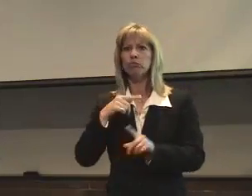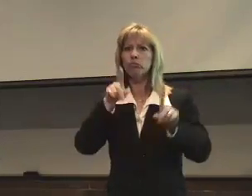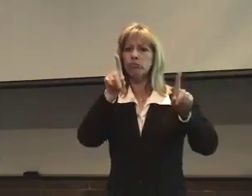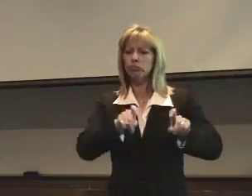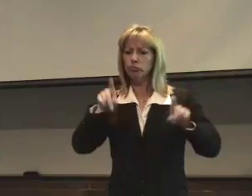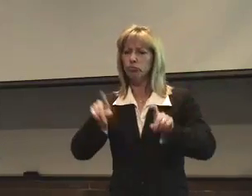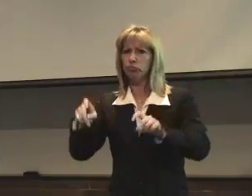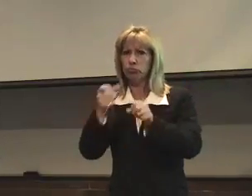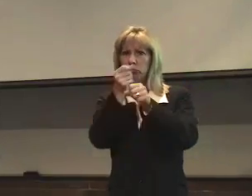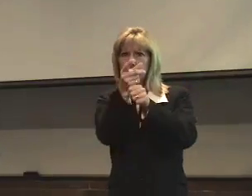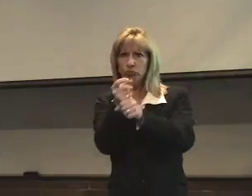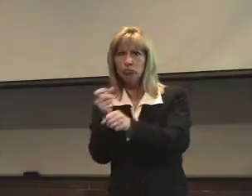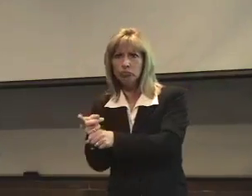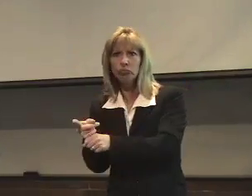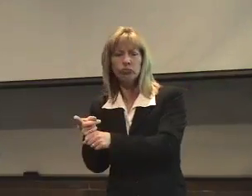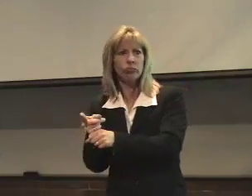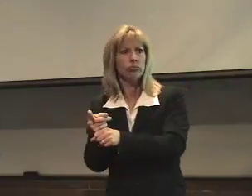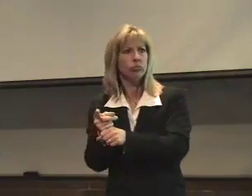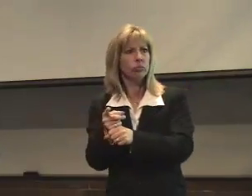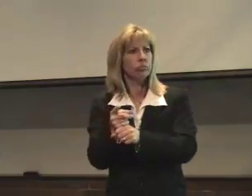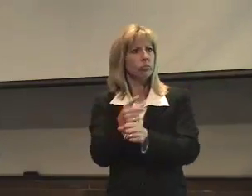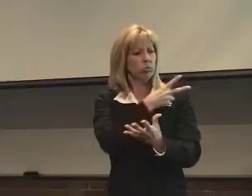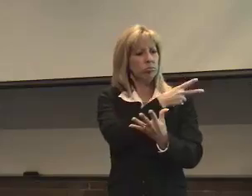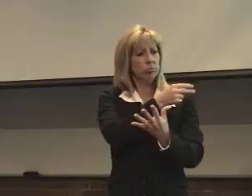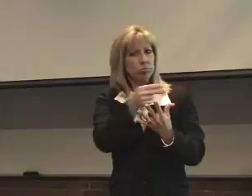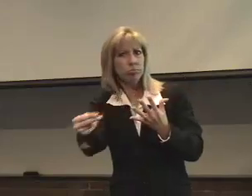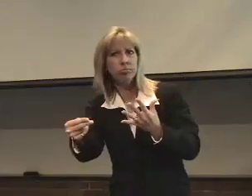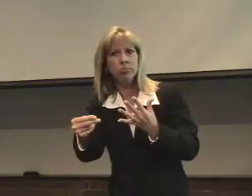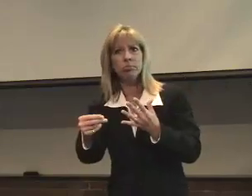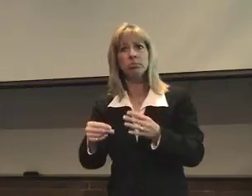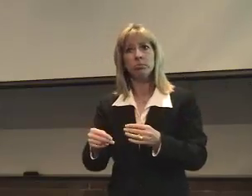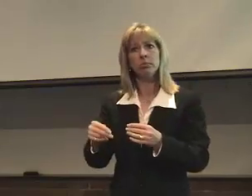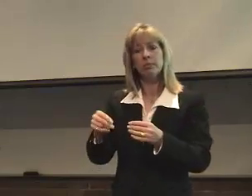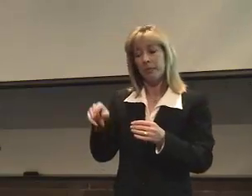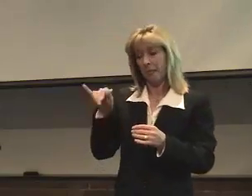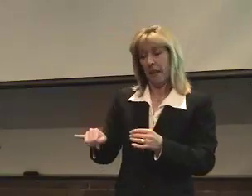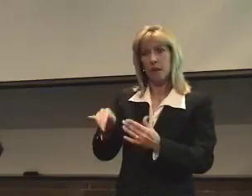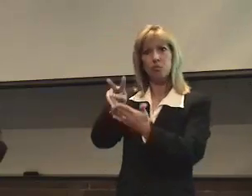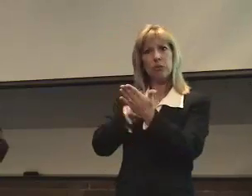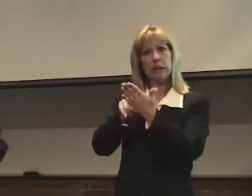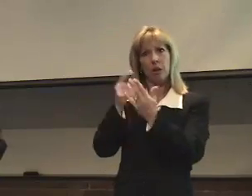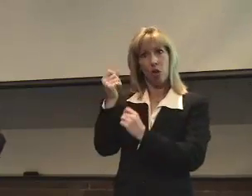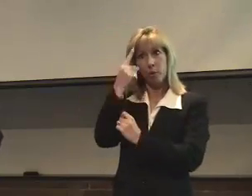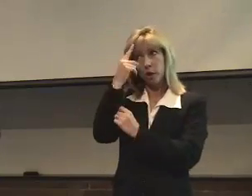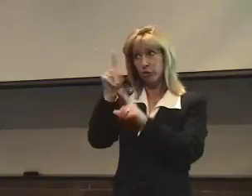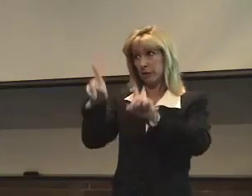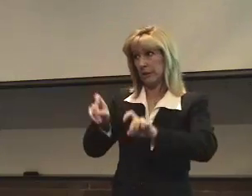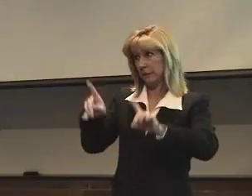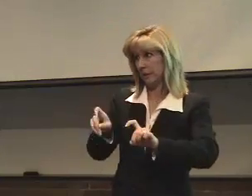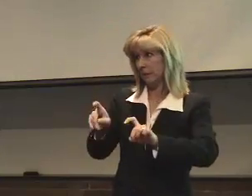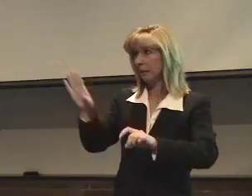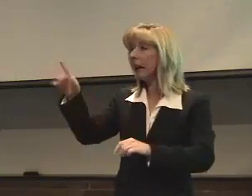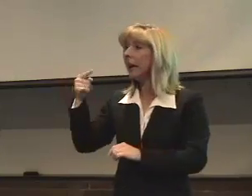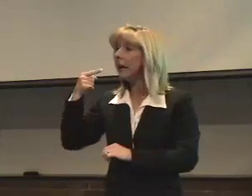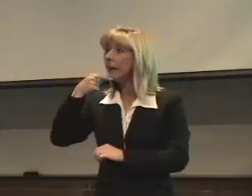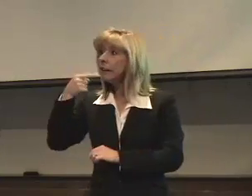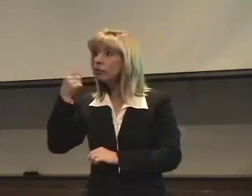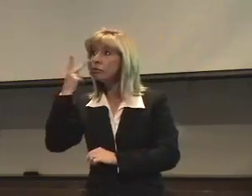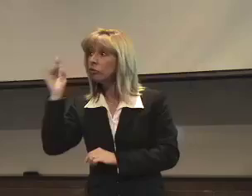record, and it's a reading comprehension test. And with hearing kids, you would test each word and listen to what they say and mark it off if they got